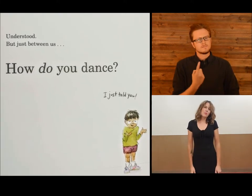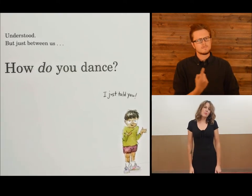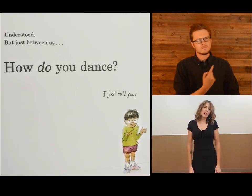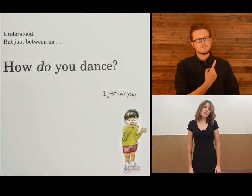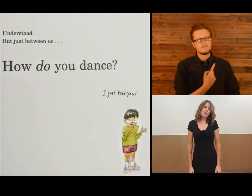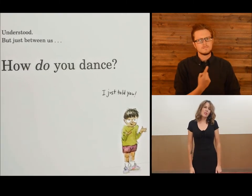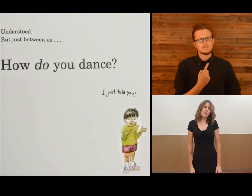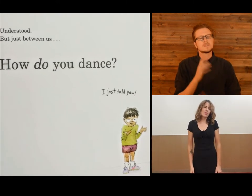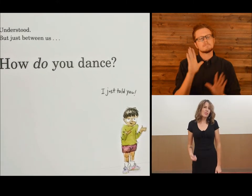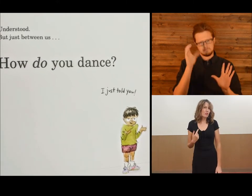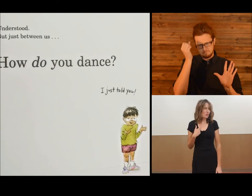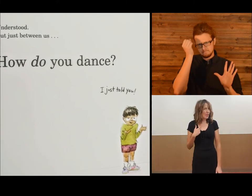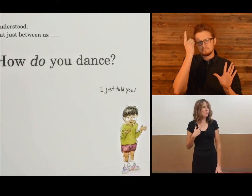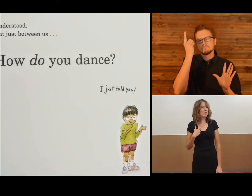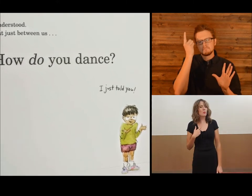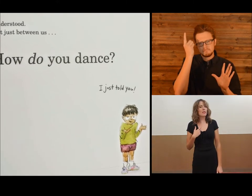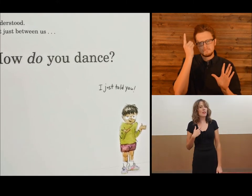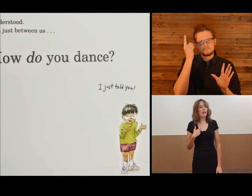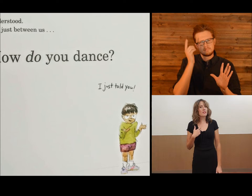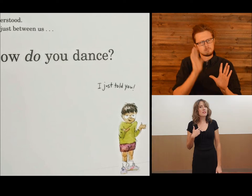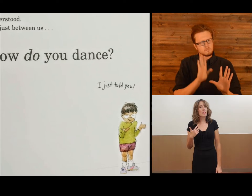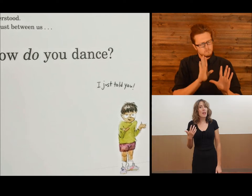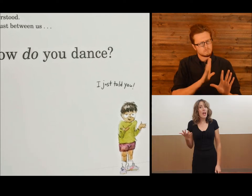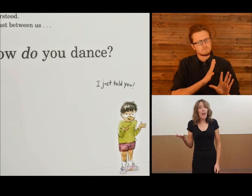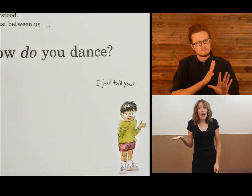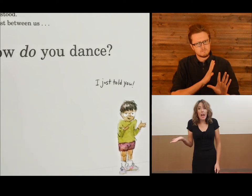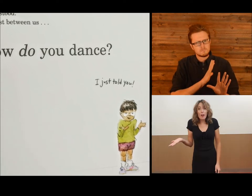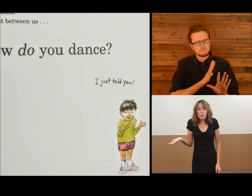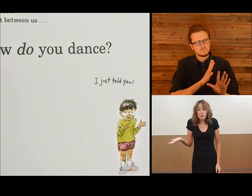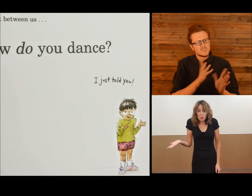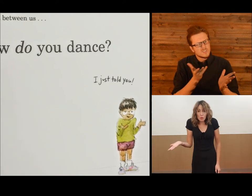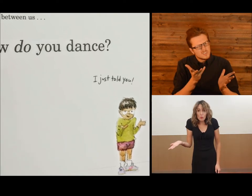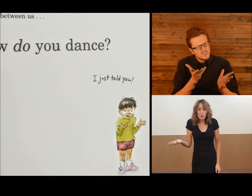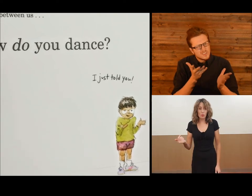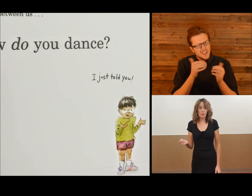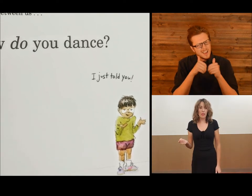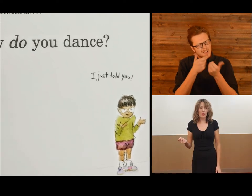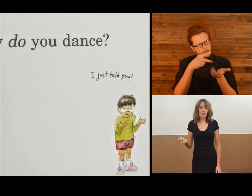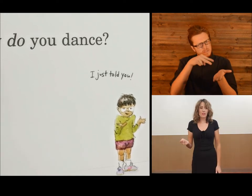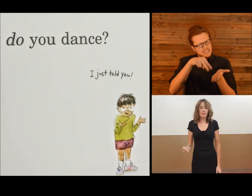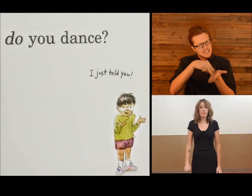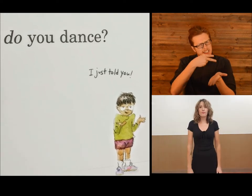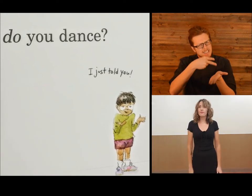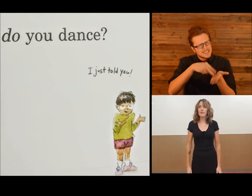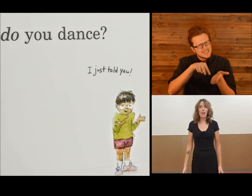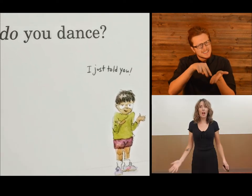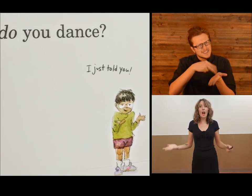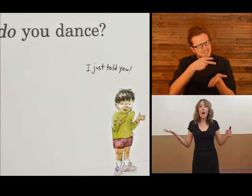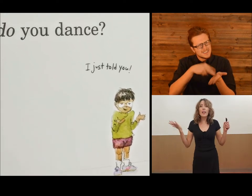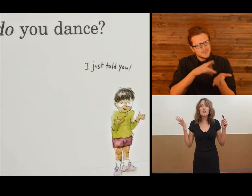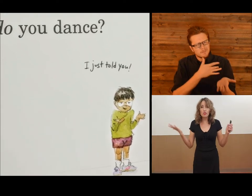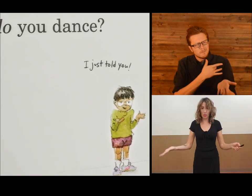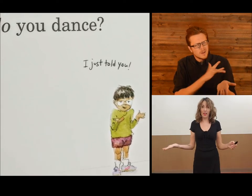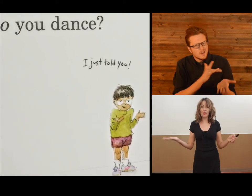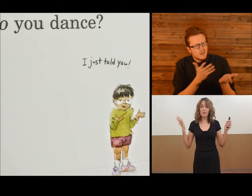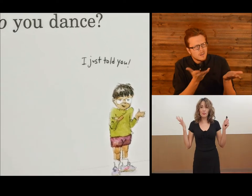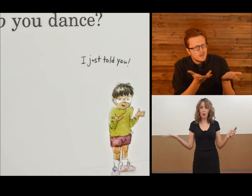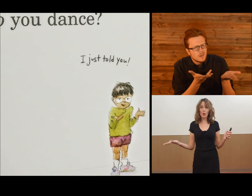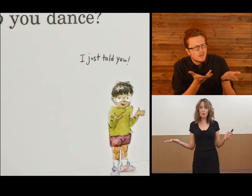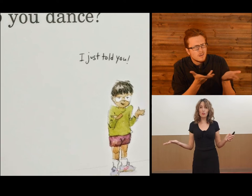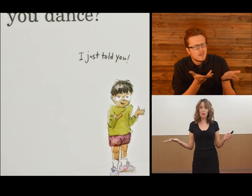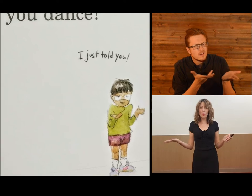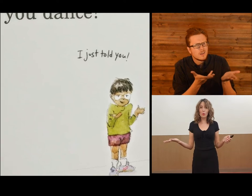Understood. But just between us, how do you dance? I